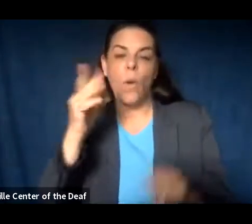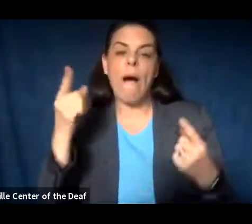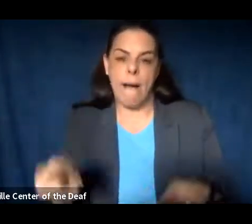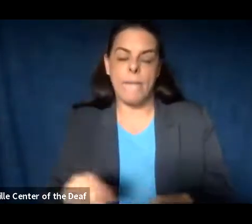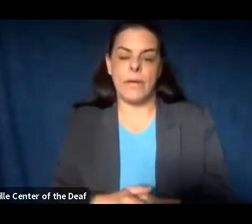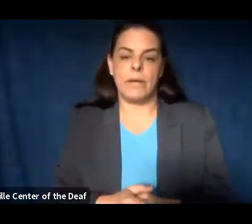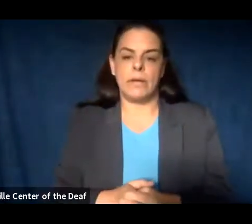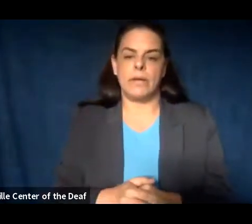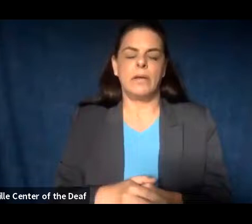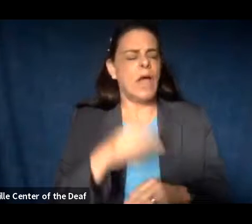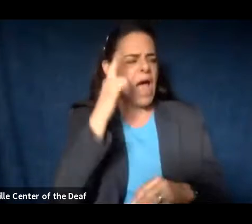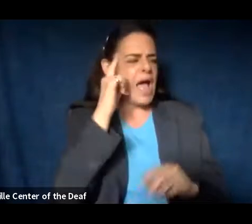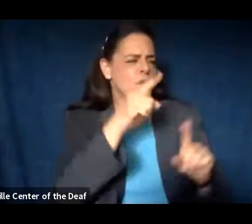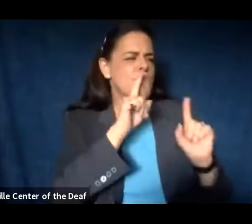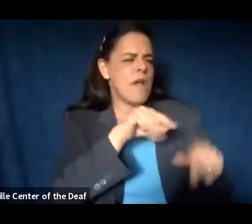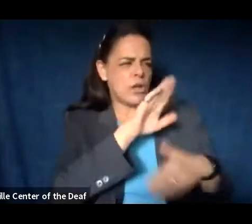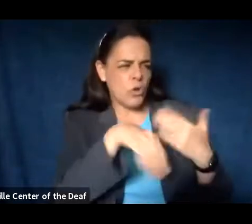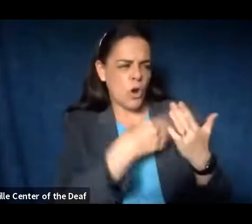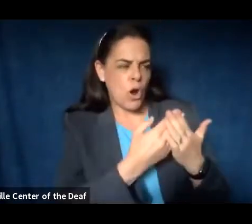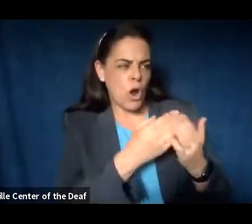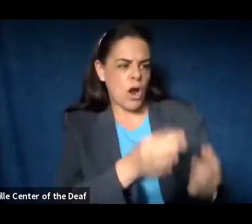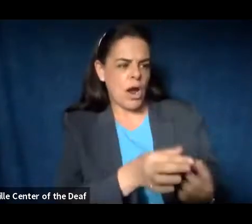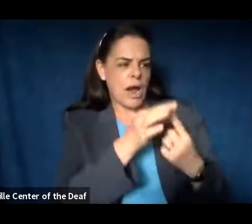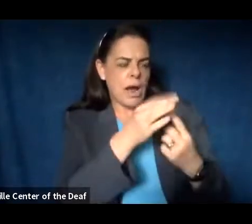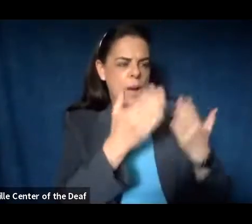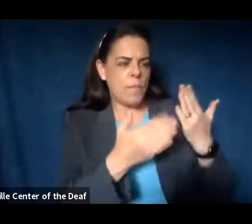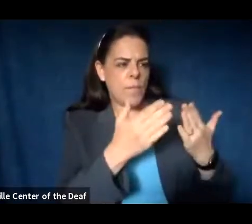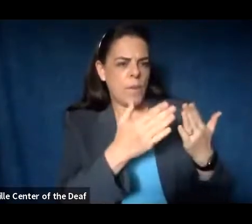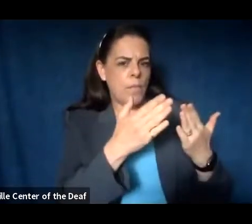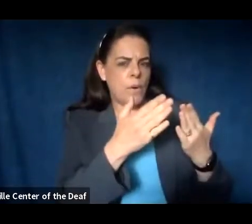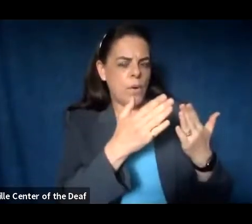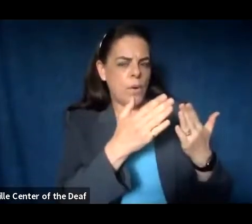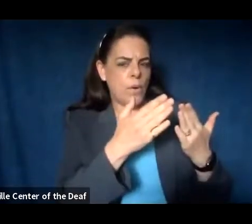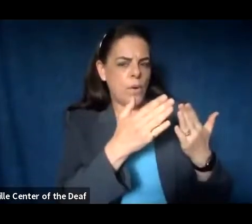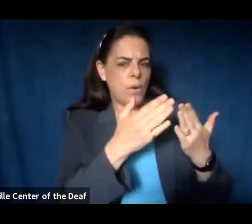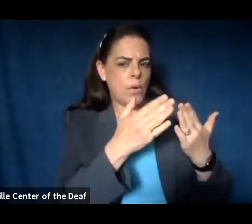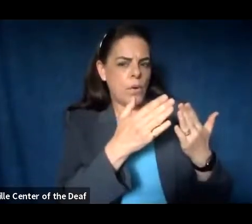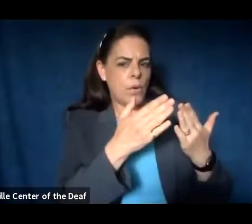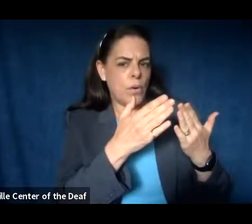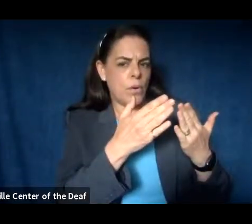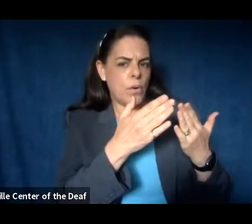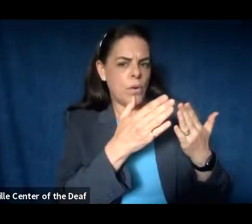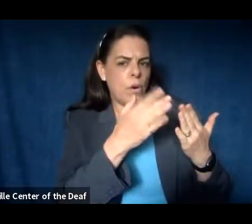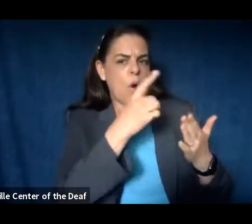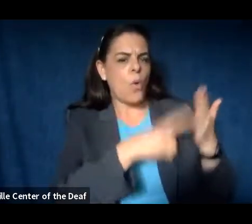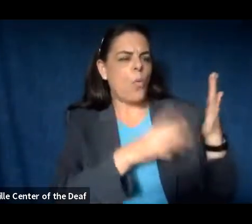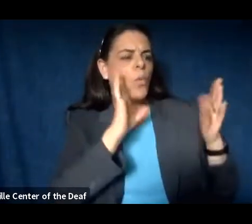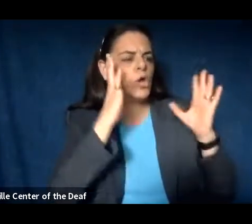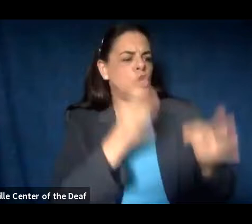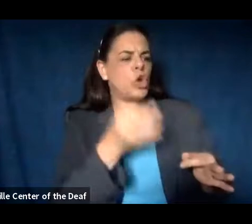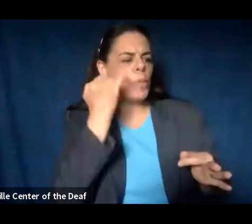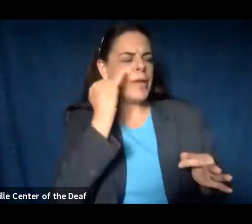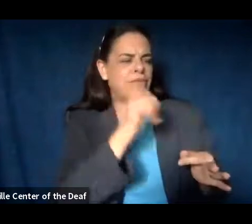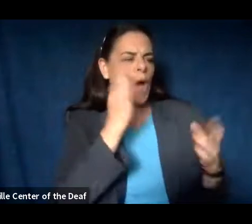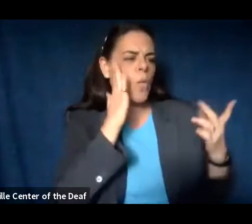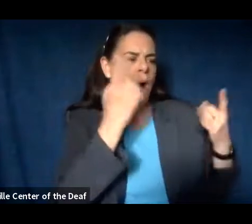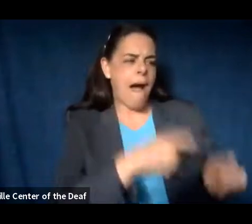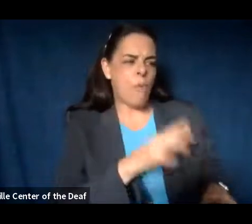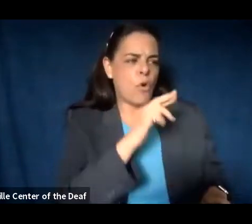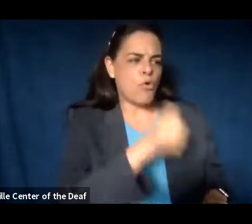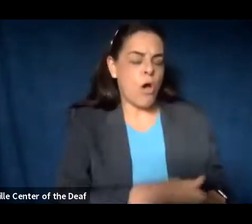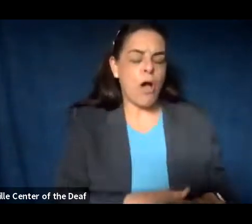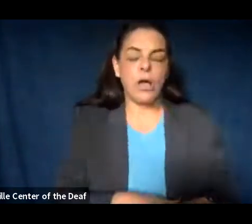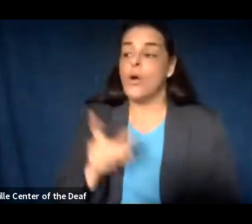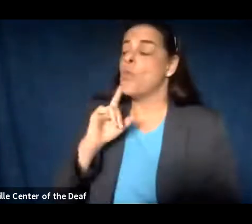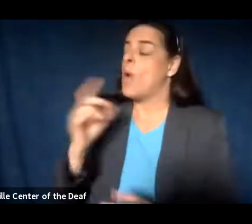you answered all of that, but with the exception of maybe what could influence whether this happens or not. Well, I think it really is, there's a lot of